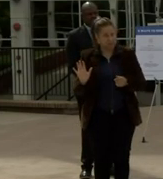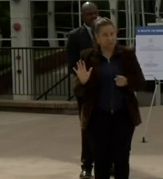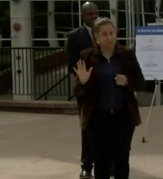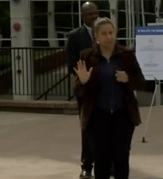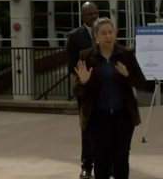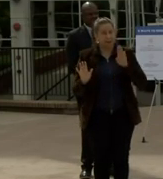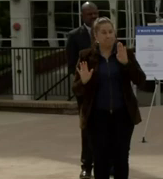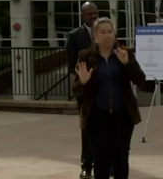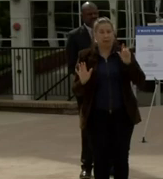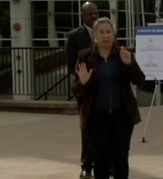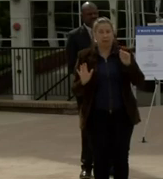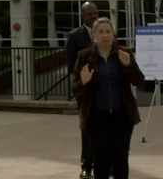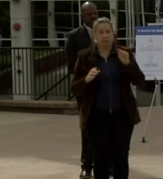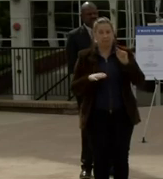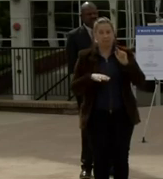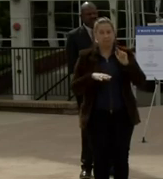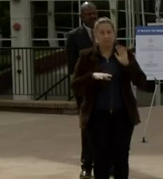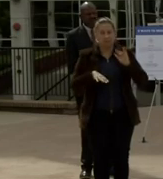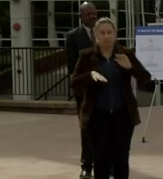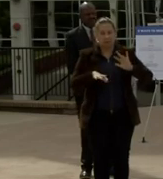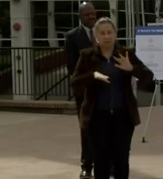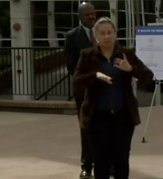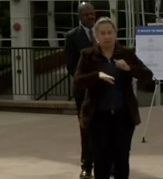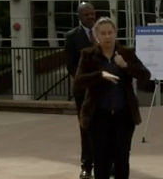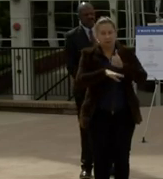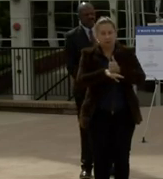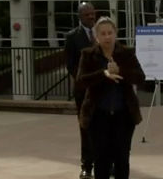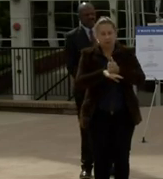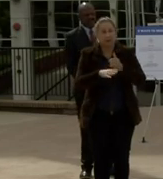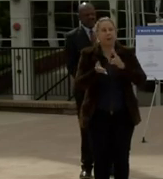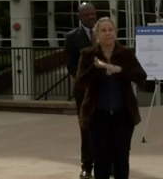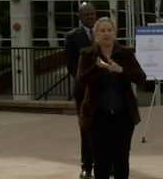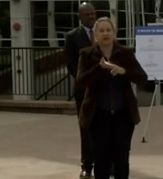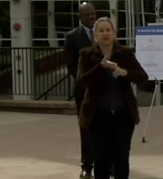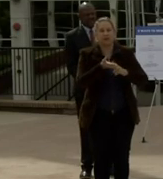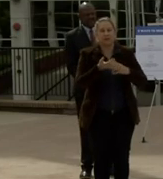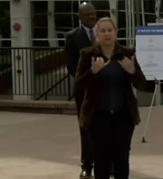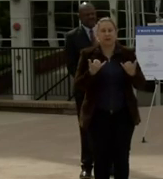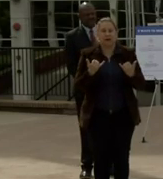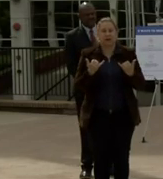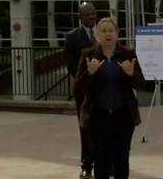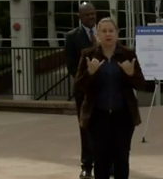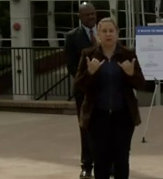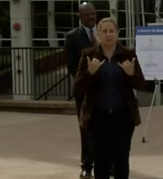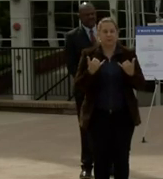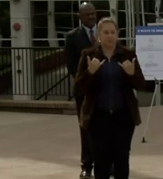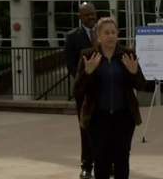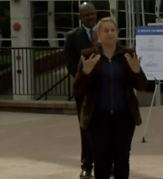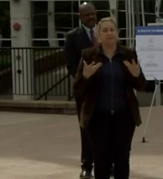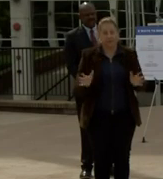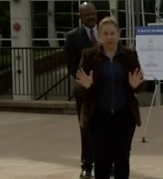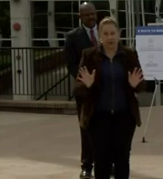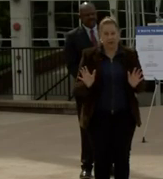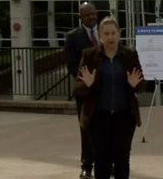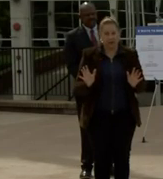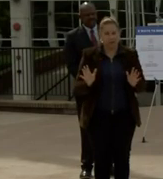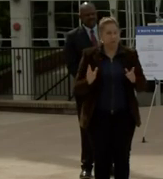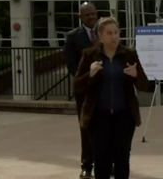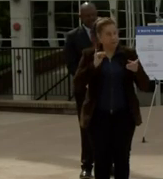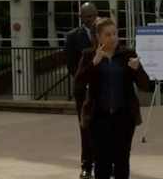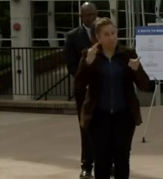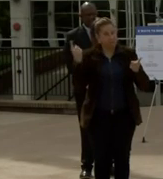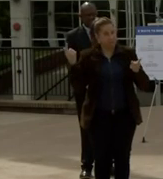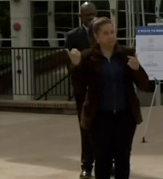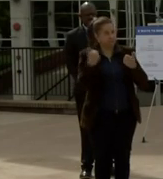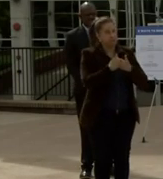is over. Right, I understand that, but I'm saying if there's a challenge of the petitions, are you able to, under these new circumstances, have a hearing,